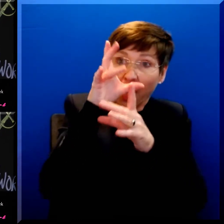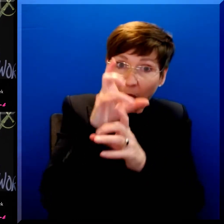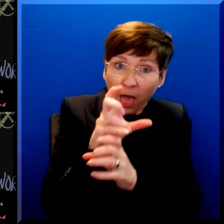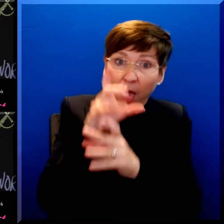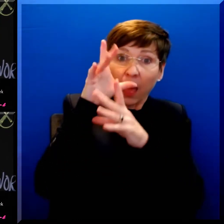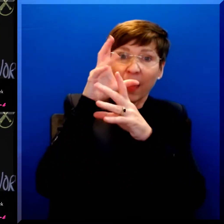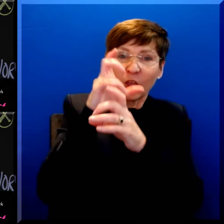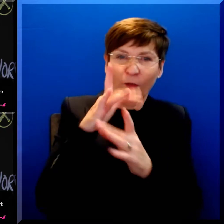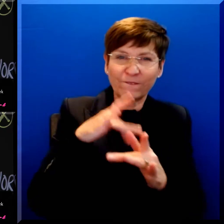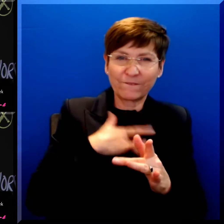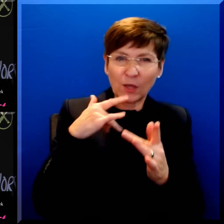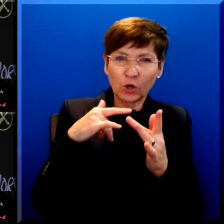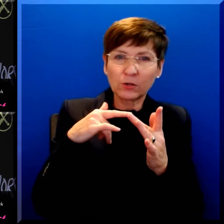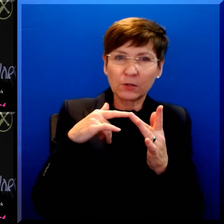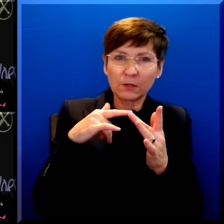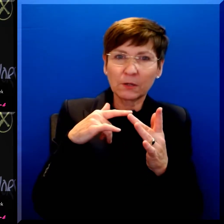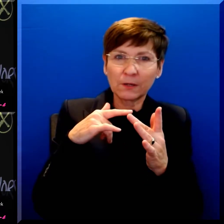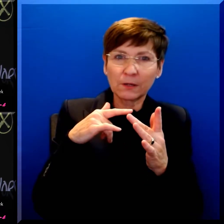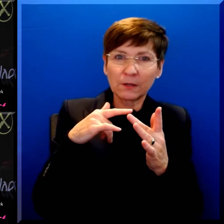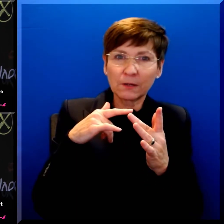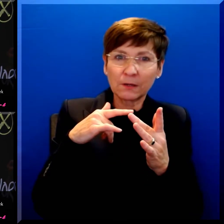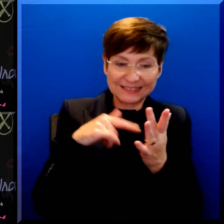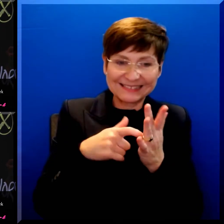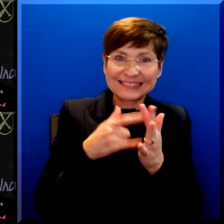trial, develops, what's the word, church?